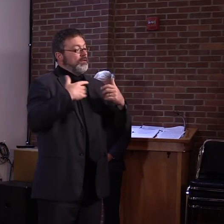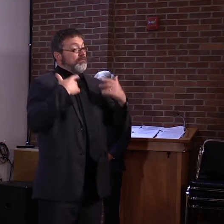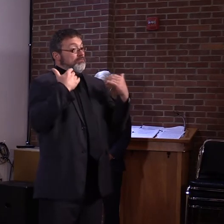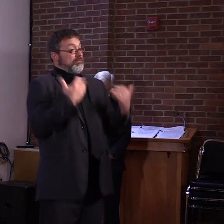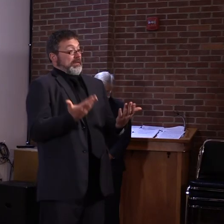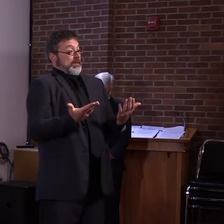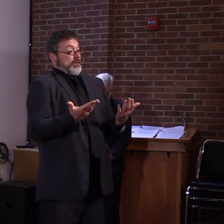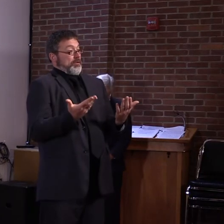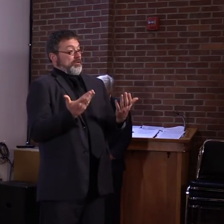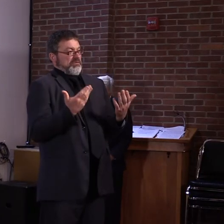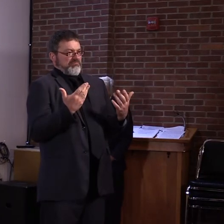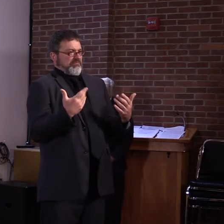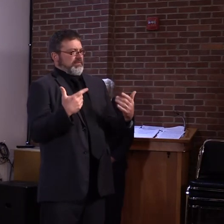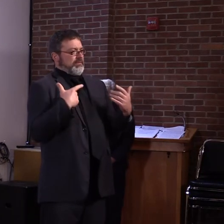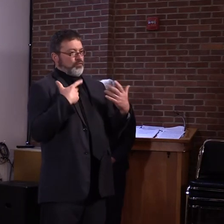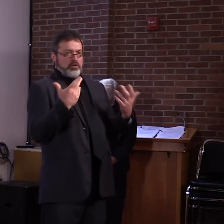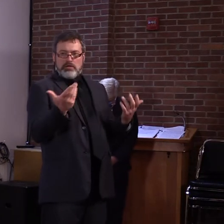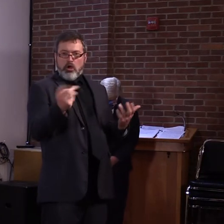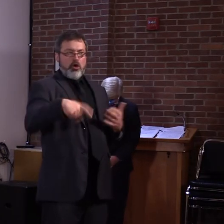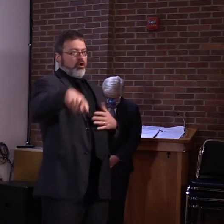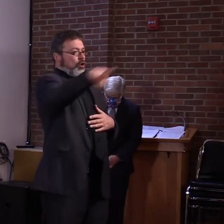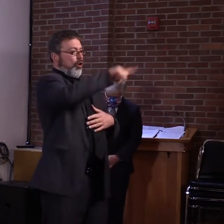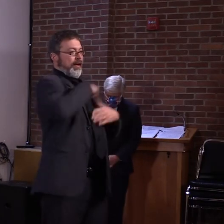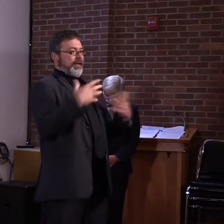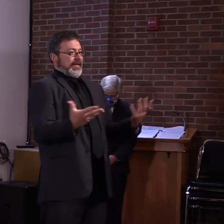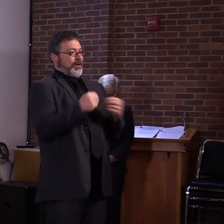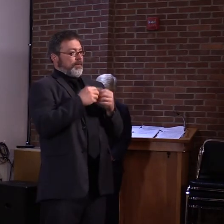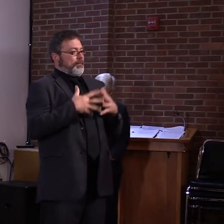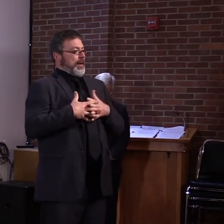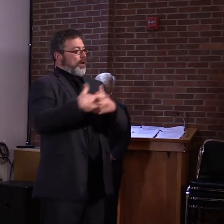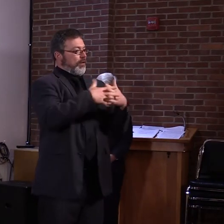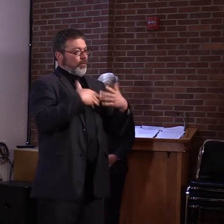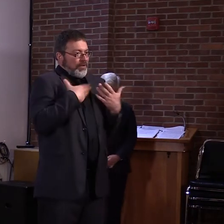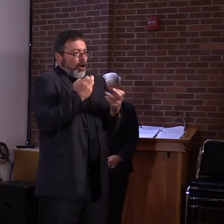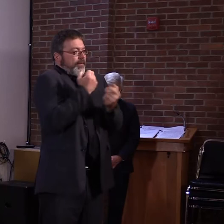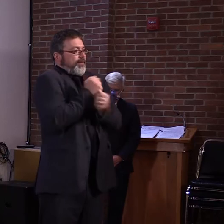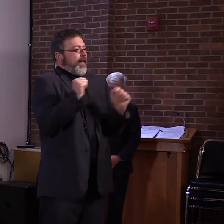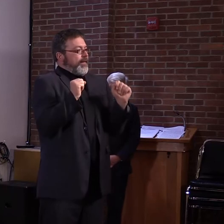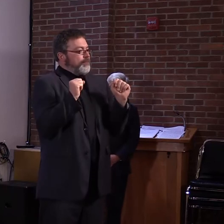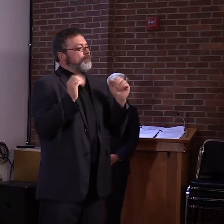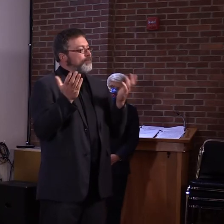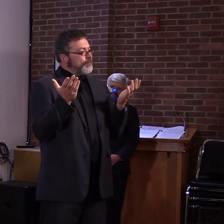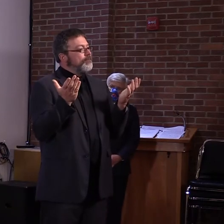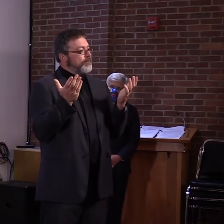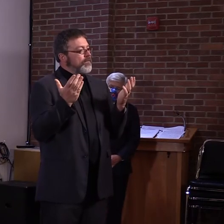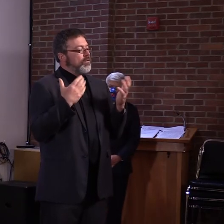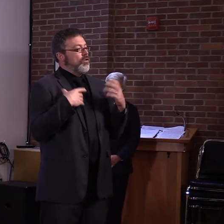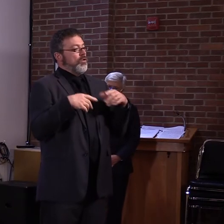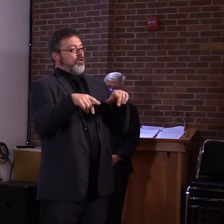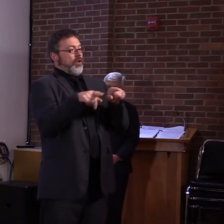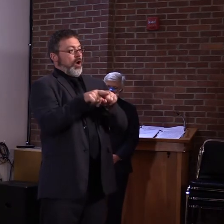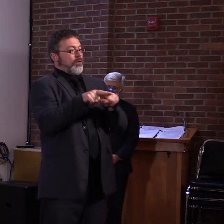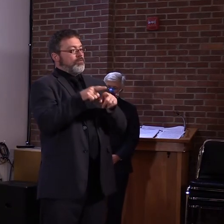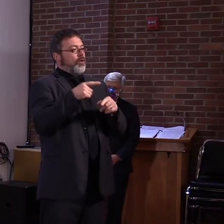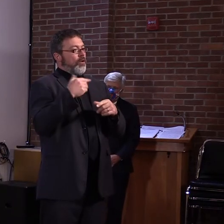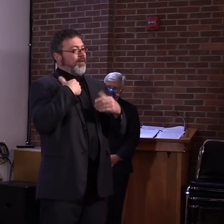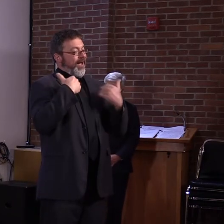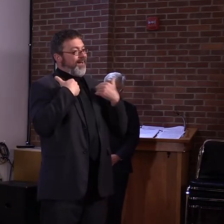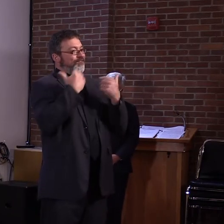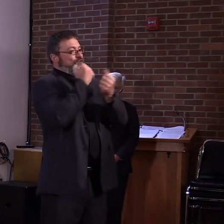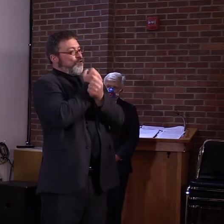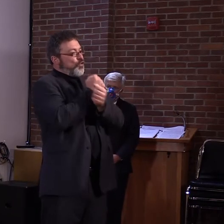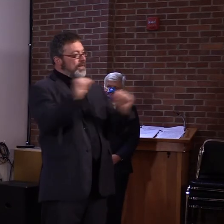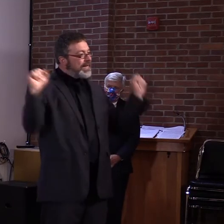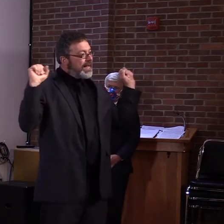things that we enjoy, as well as have some of our free independence